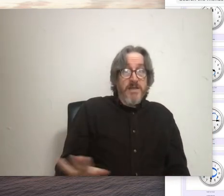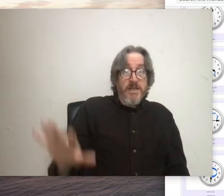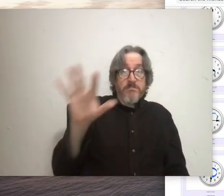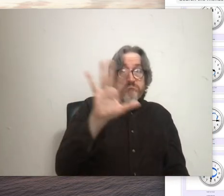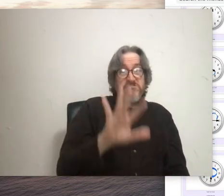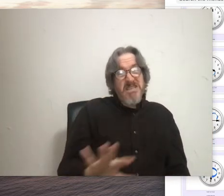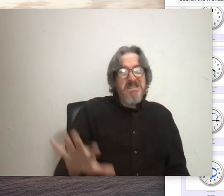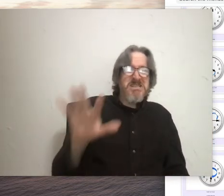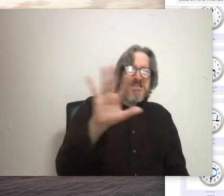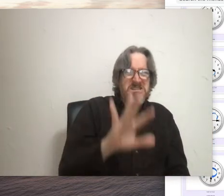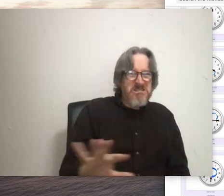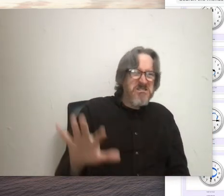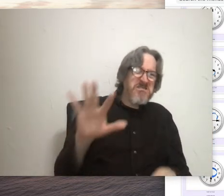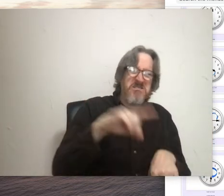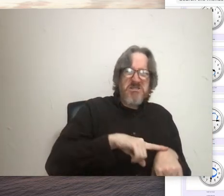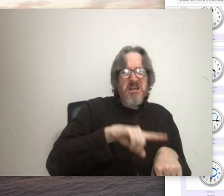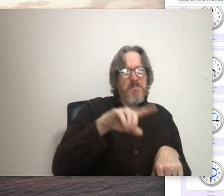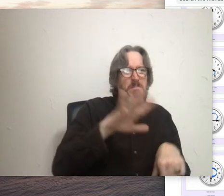Approximately.